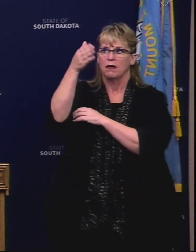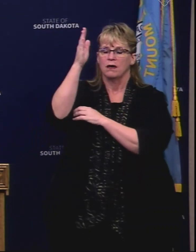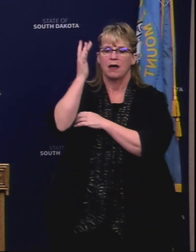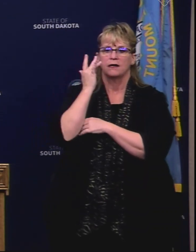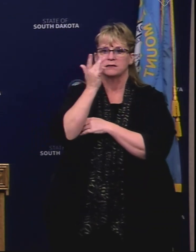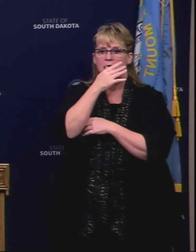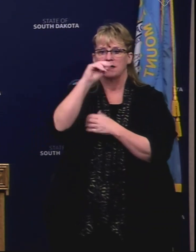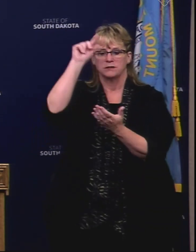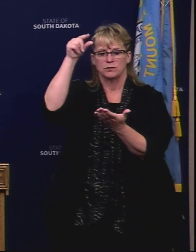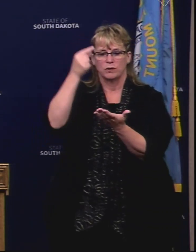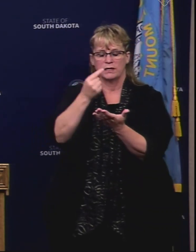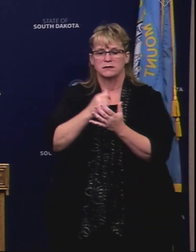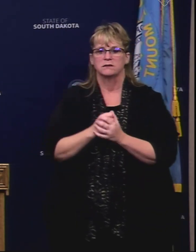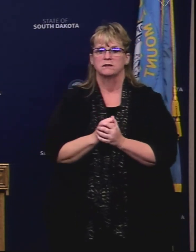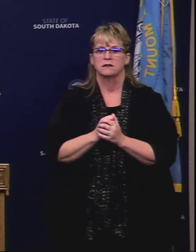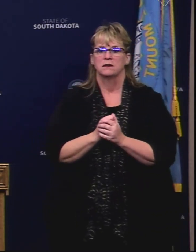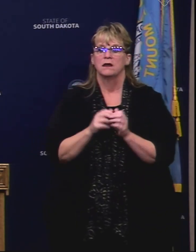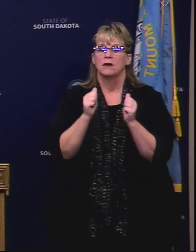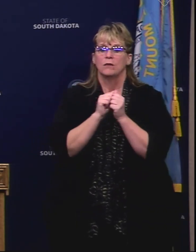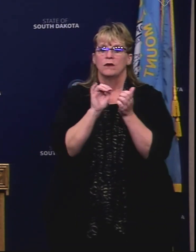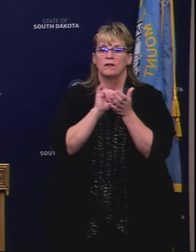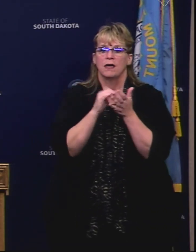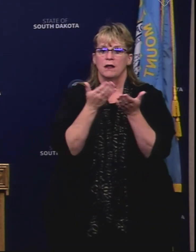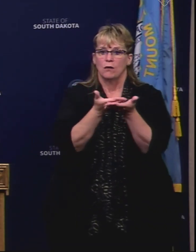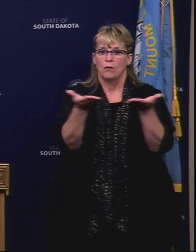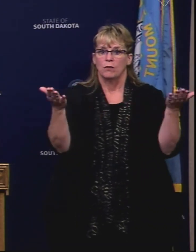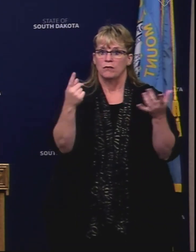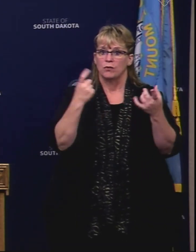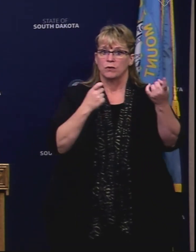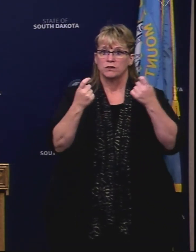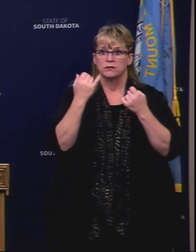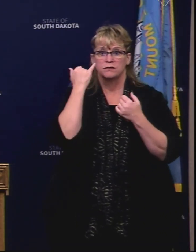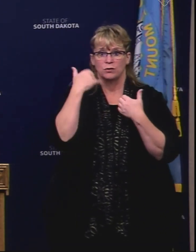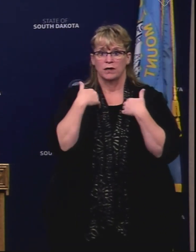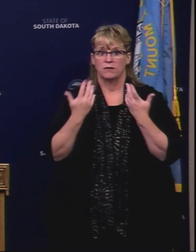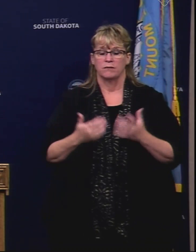With that, I'll open it up to any questions that you might have.